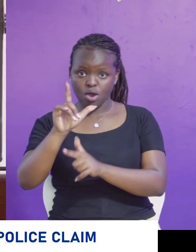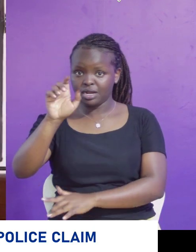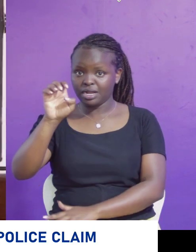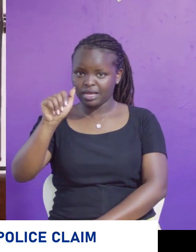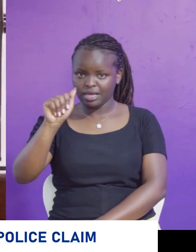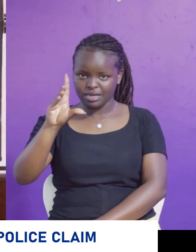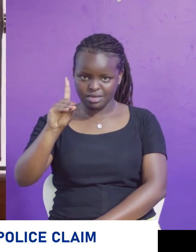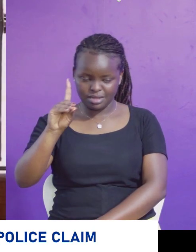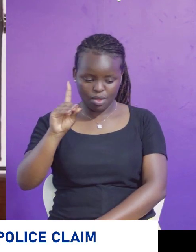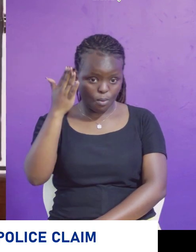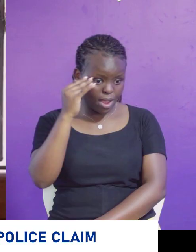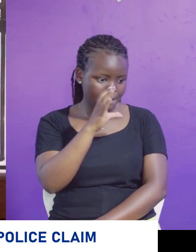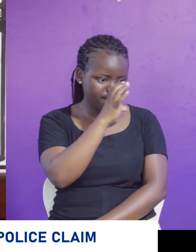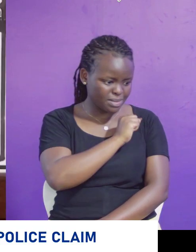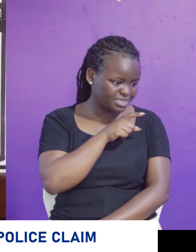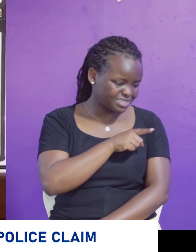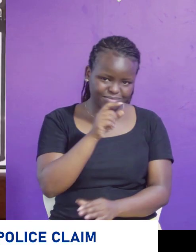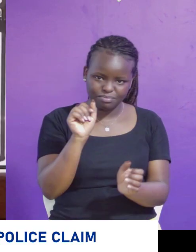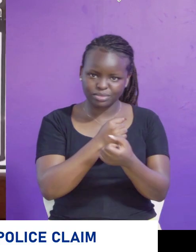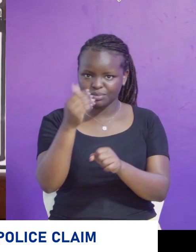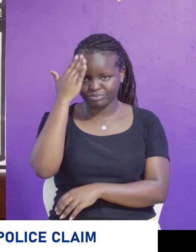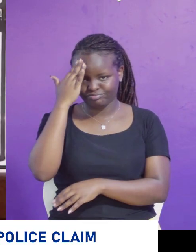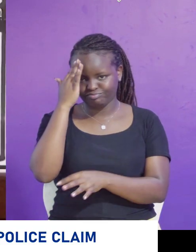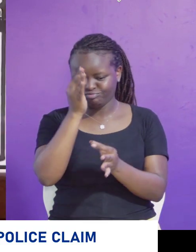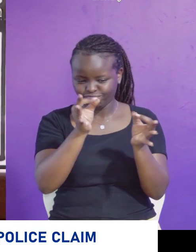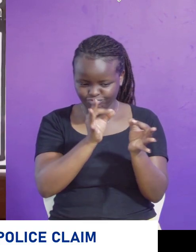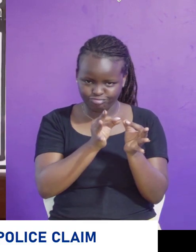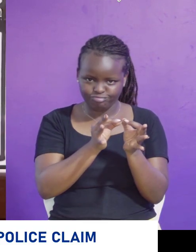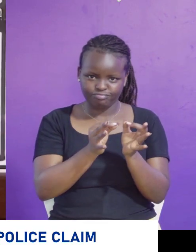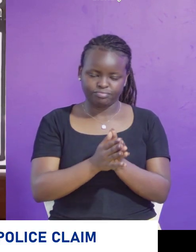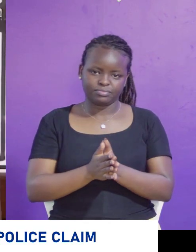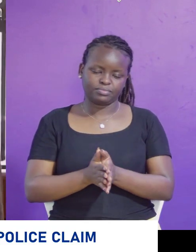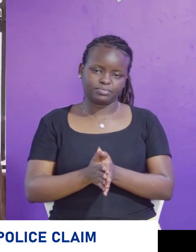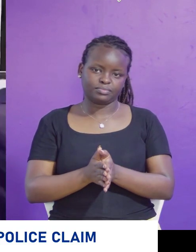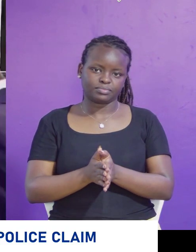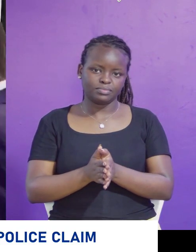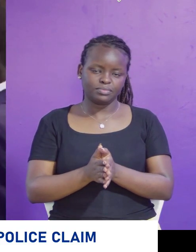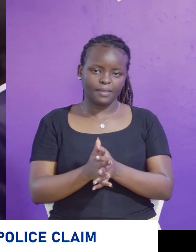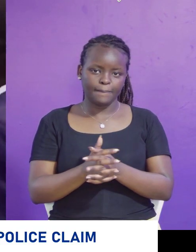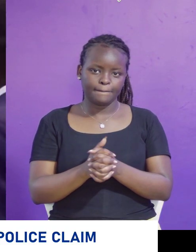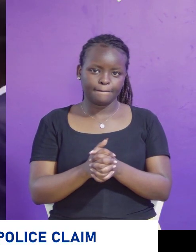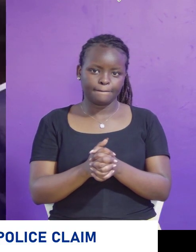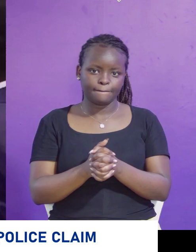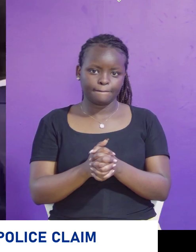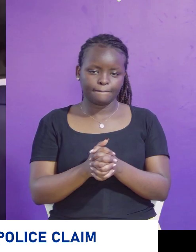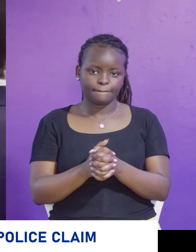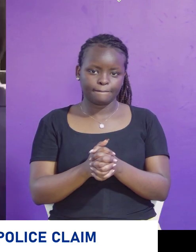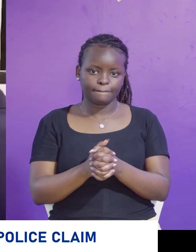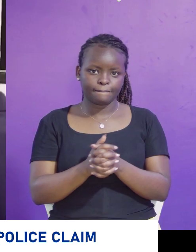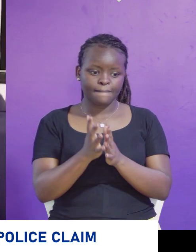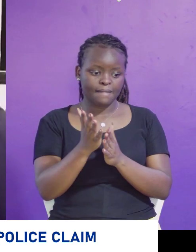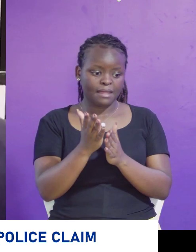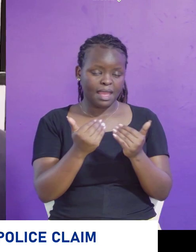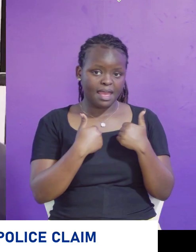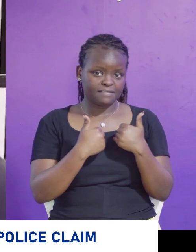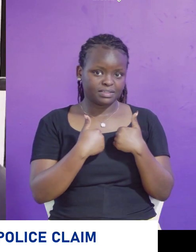it was missing, I could not determine the element of it. That's the site that was serving the subscriber. Yes,